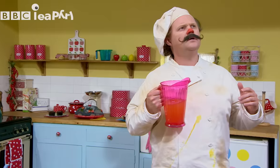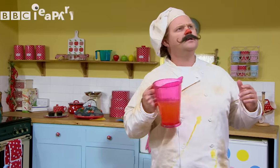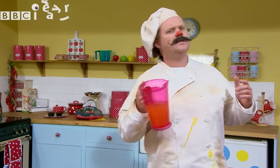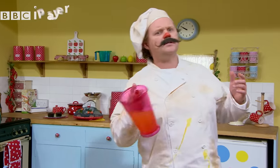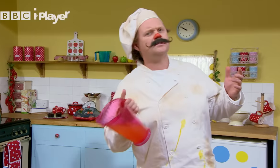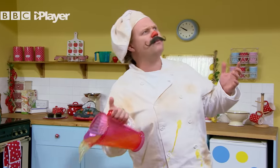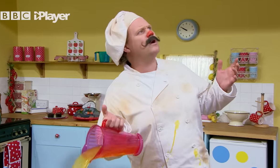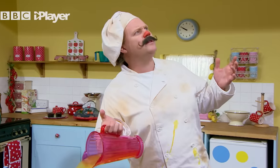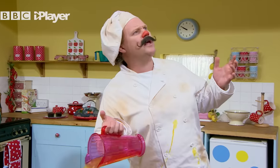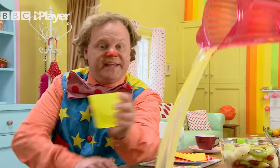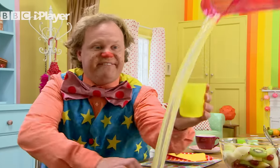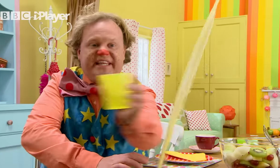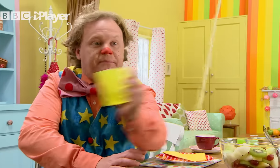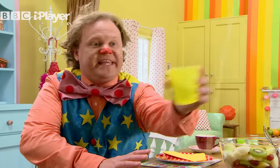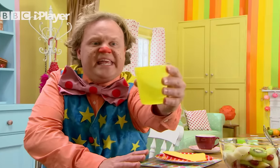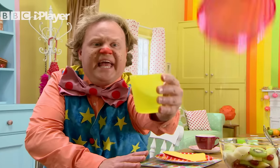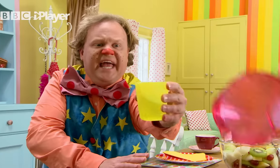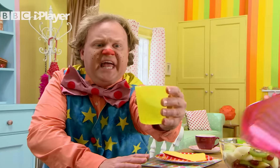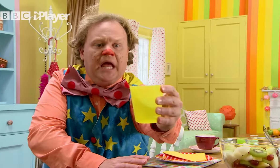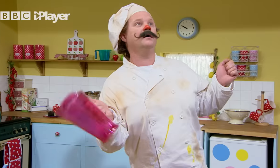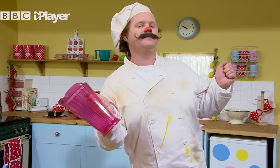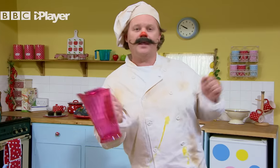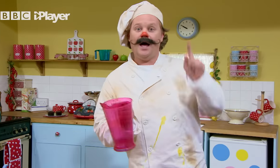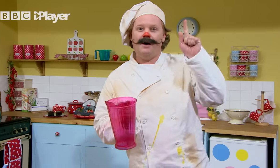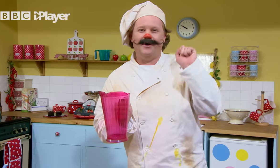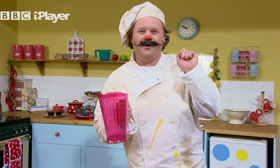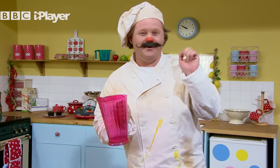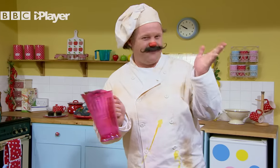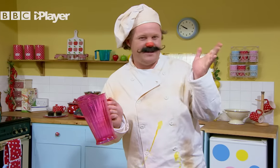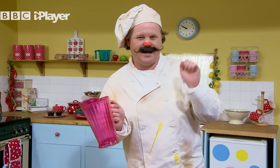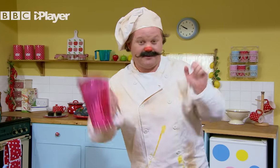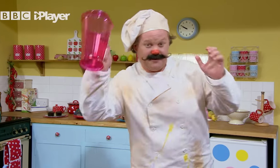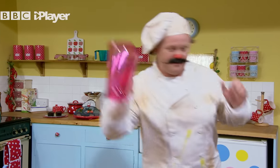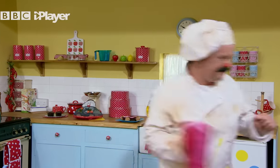Is there someone at the door? I will go and find out.